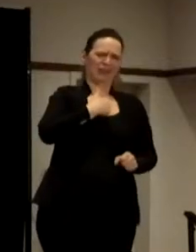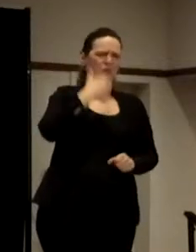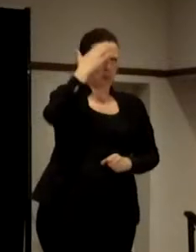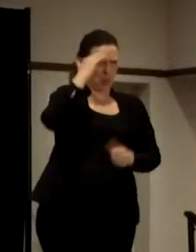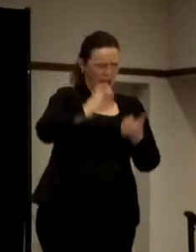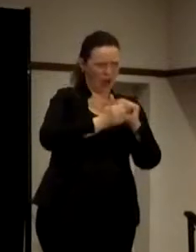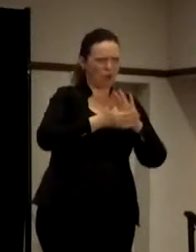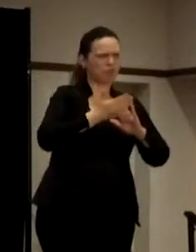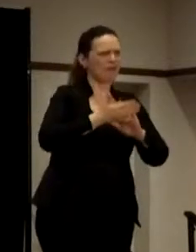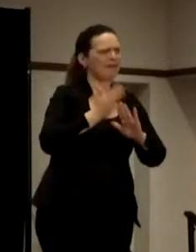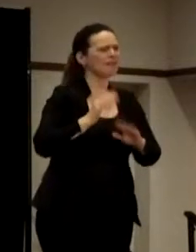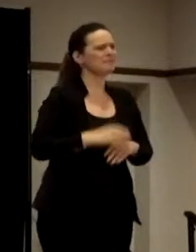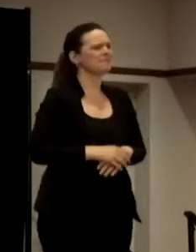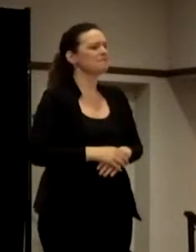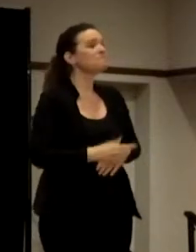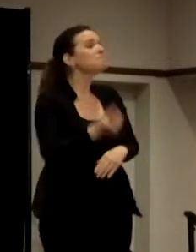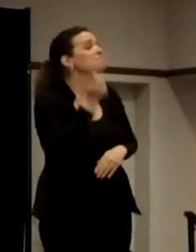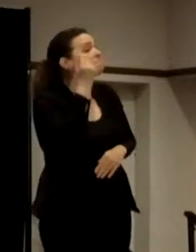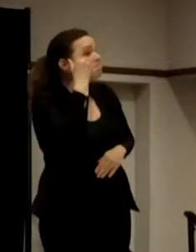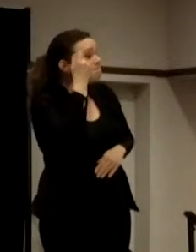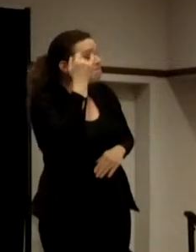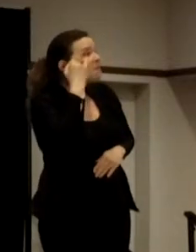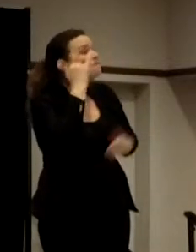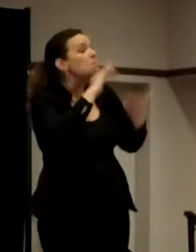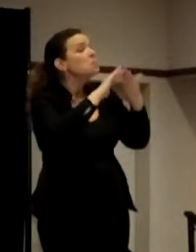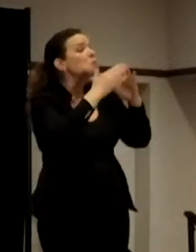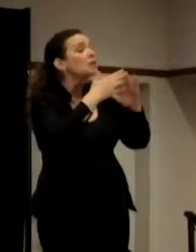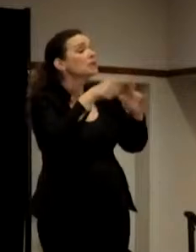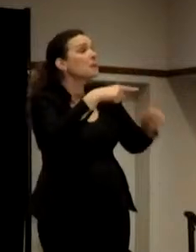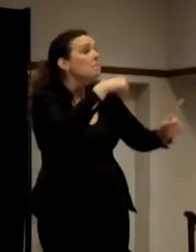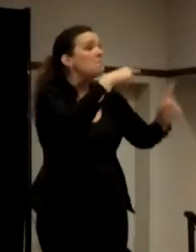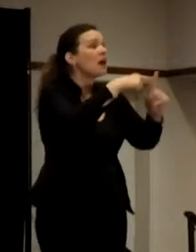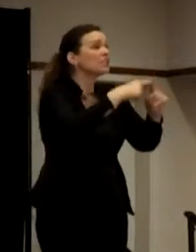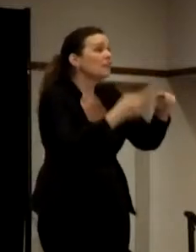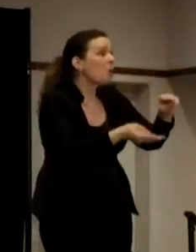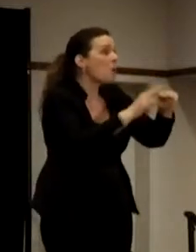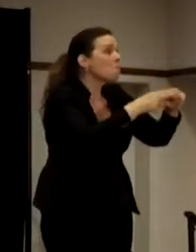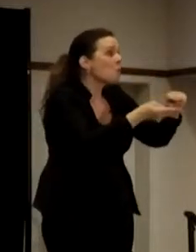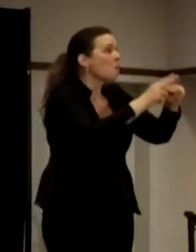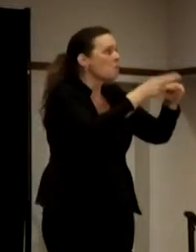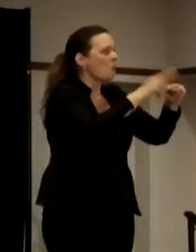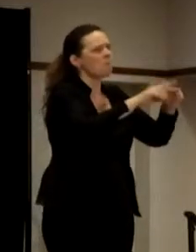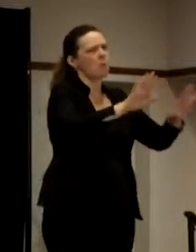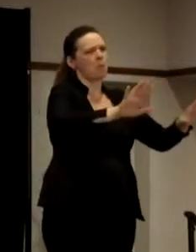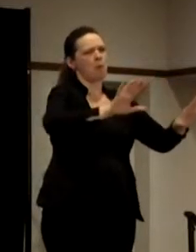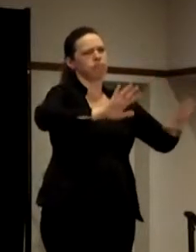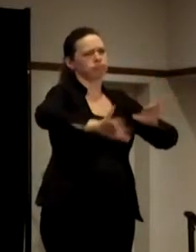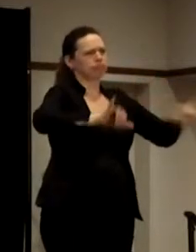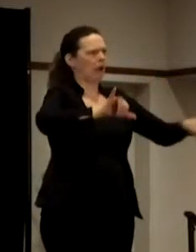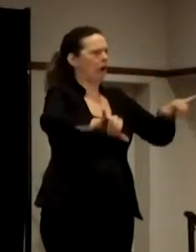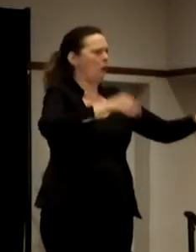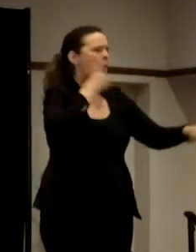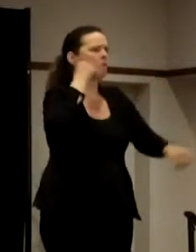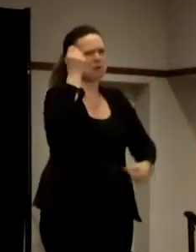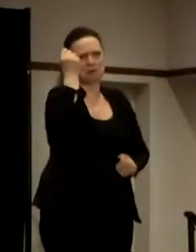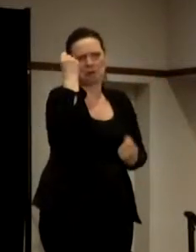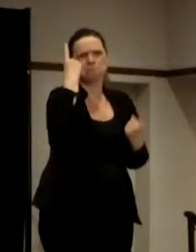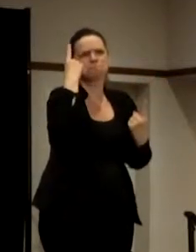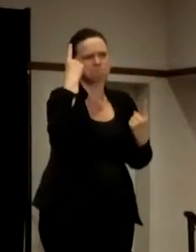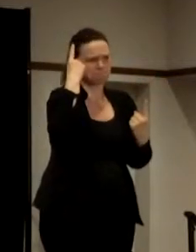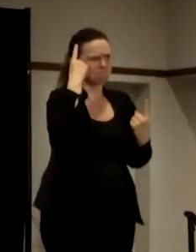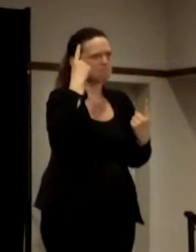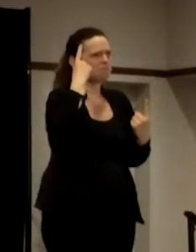much higher, that's a potential pressure point. But that's not where we are. We've managed